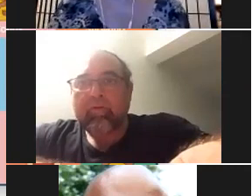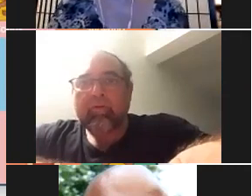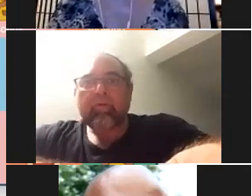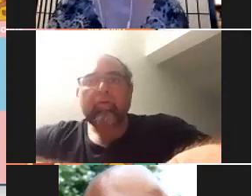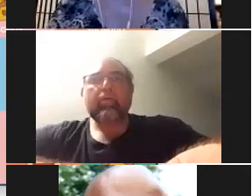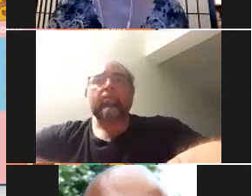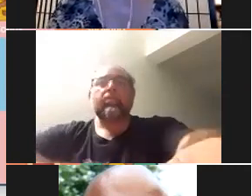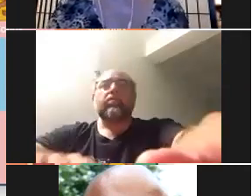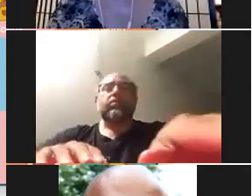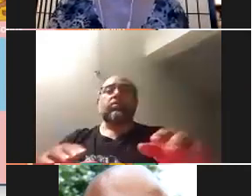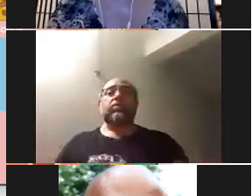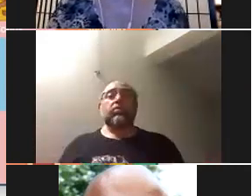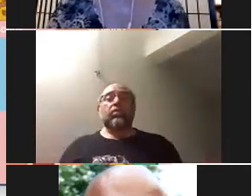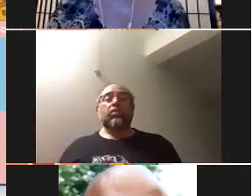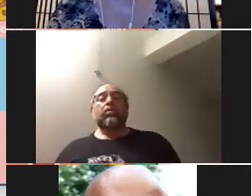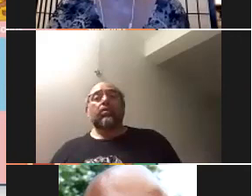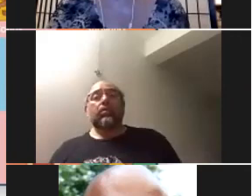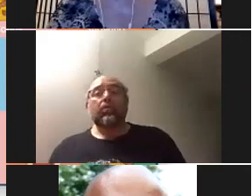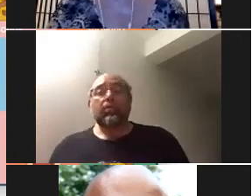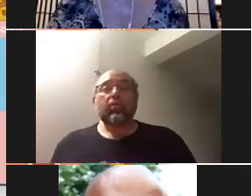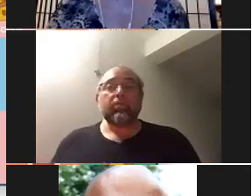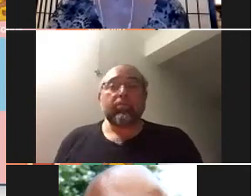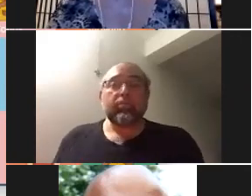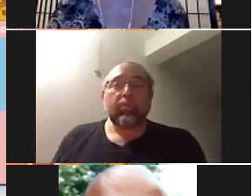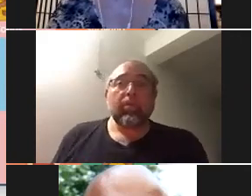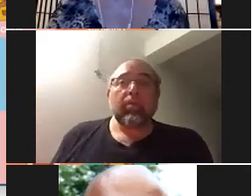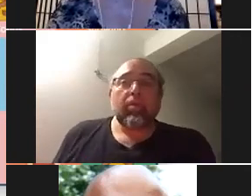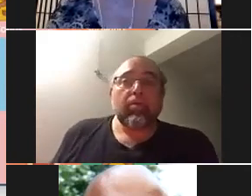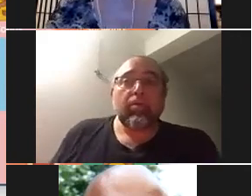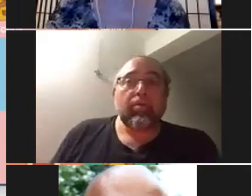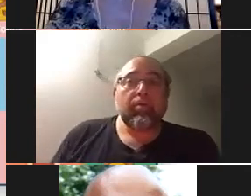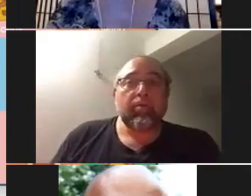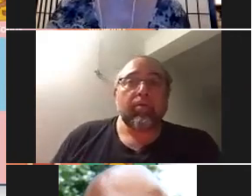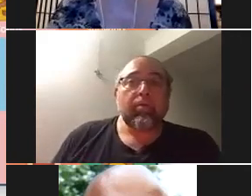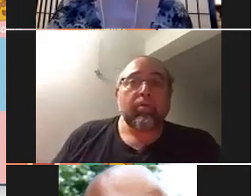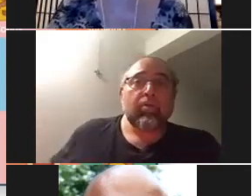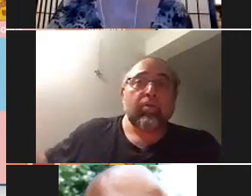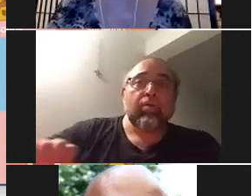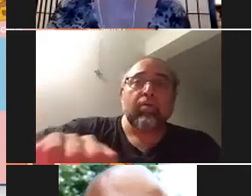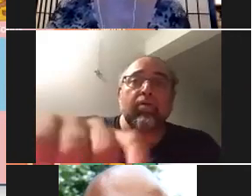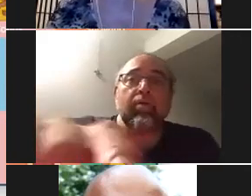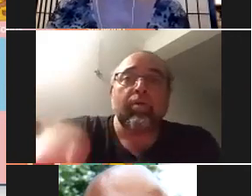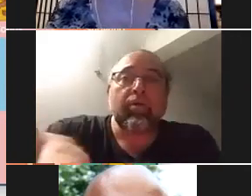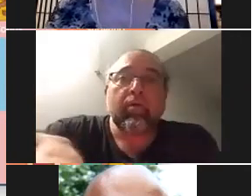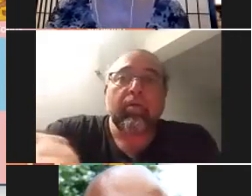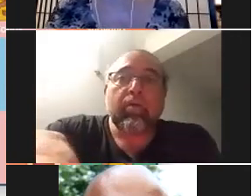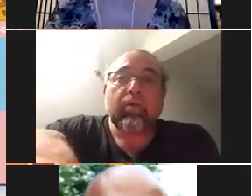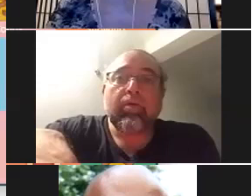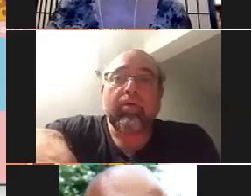So I didn't write this in, but I'm gonna teach you the word